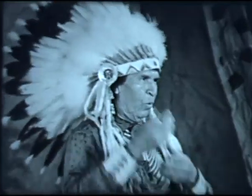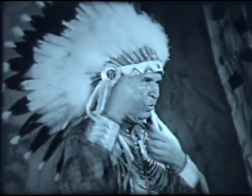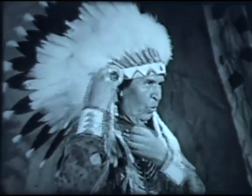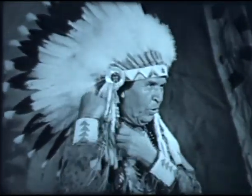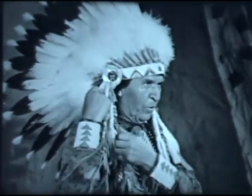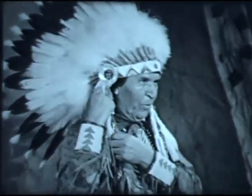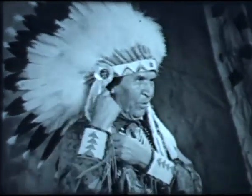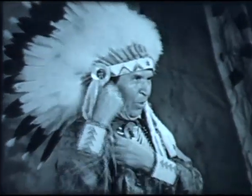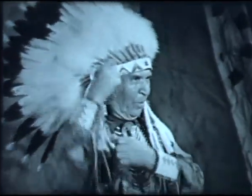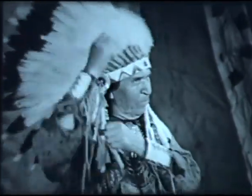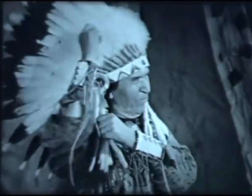Cool.